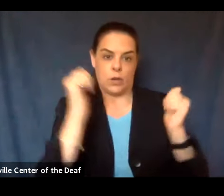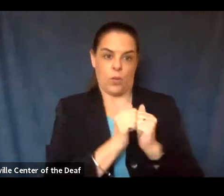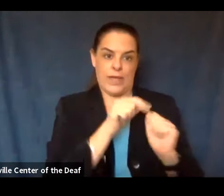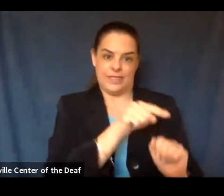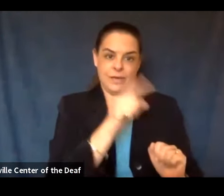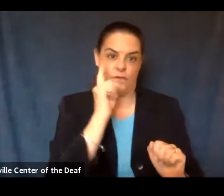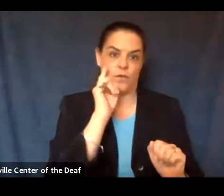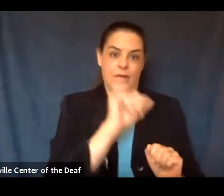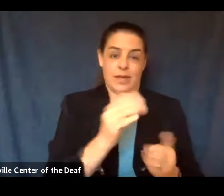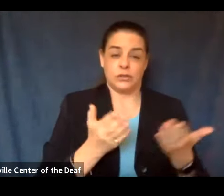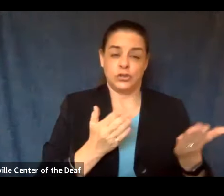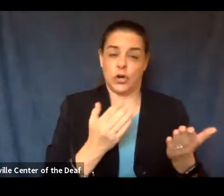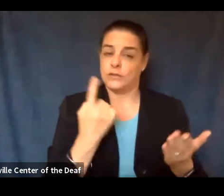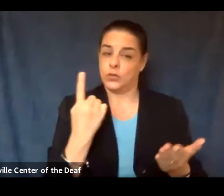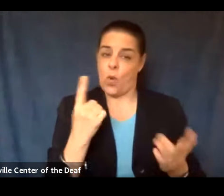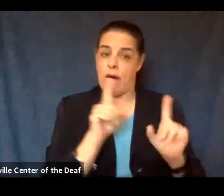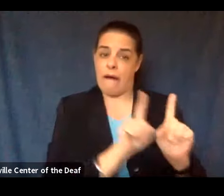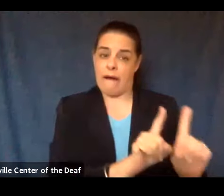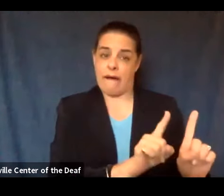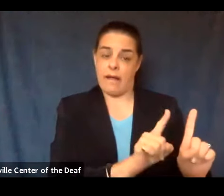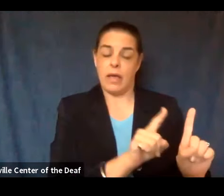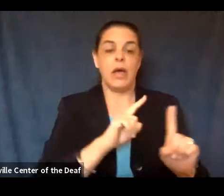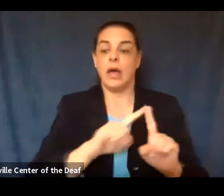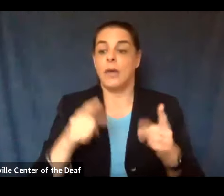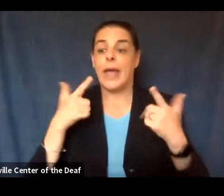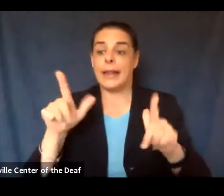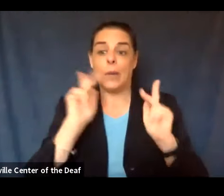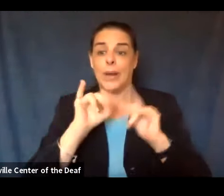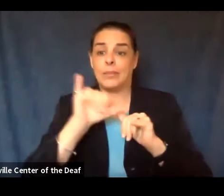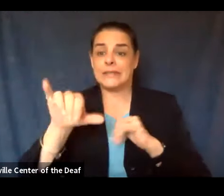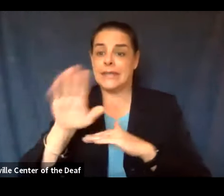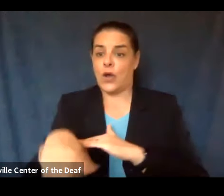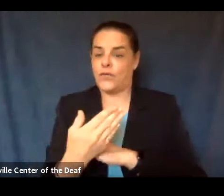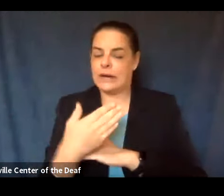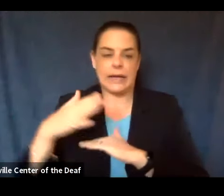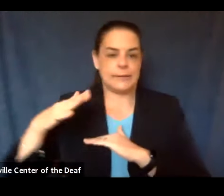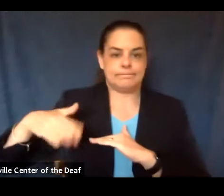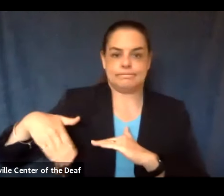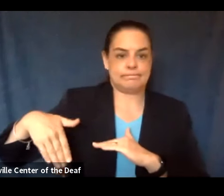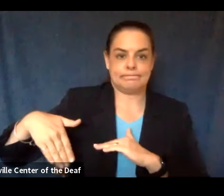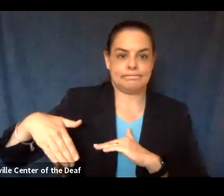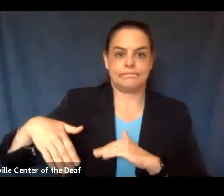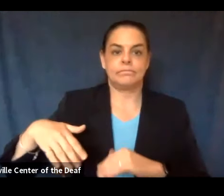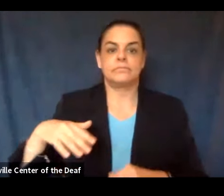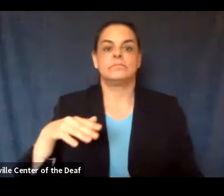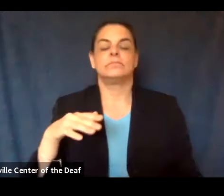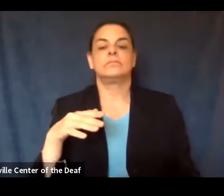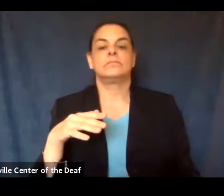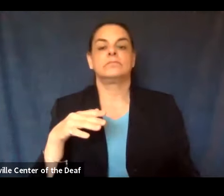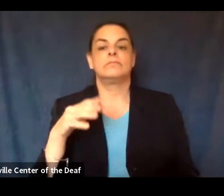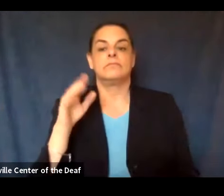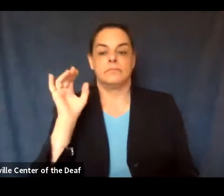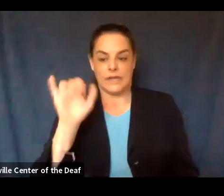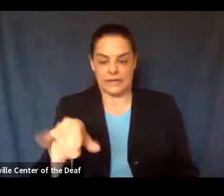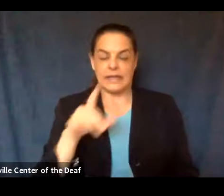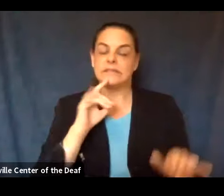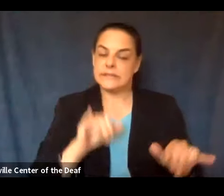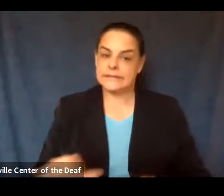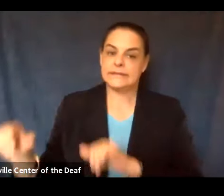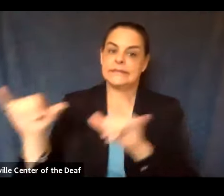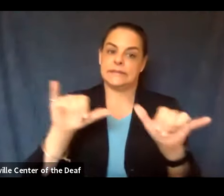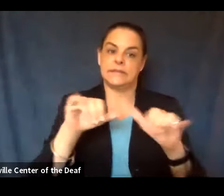that service. But we're not allowing people to stay overnight in our facilities, and that is consistent throughout the